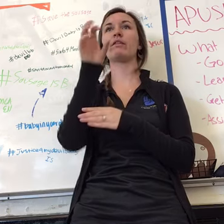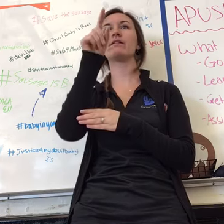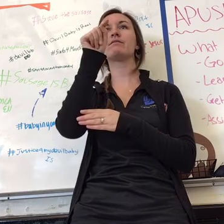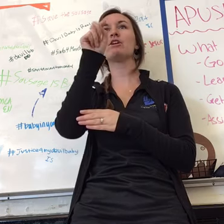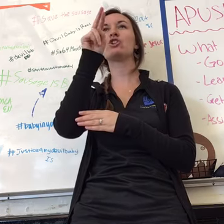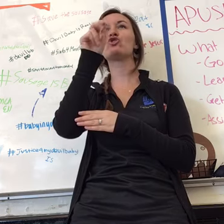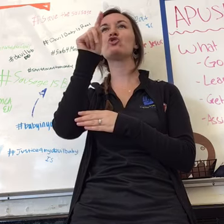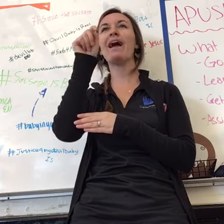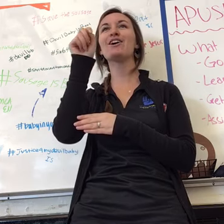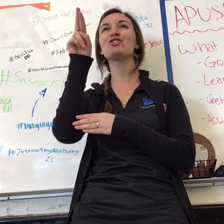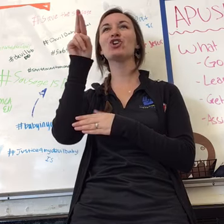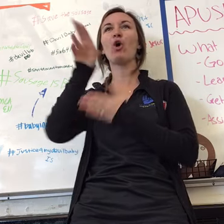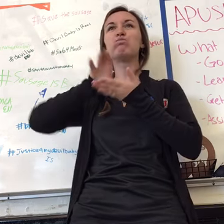notes.